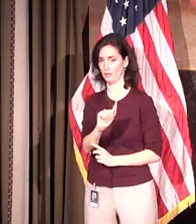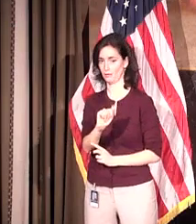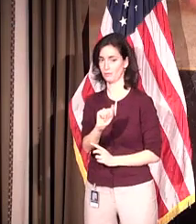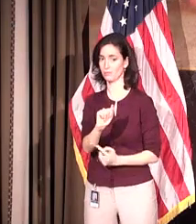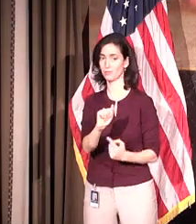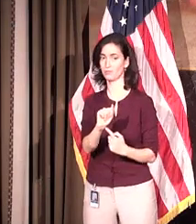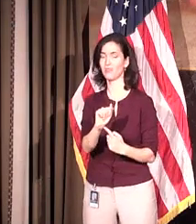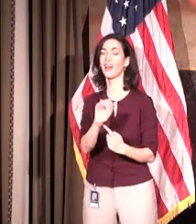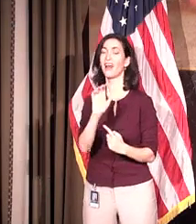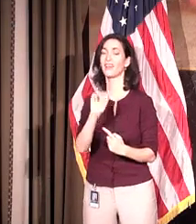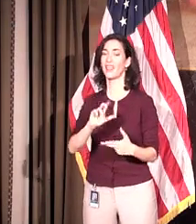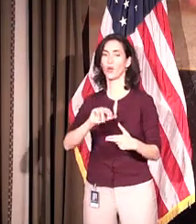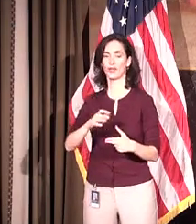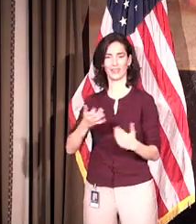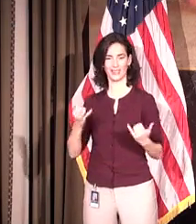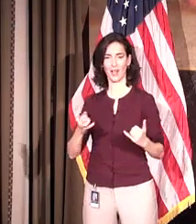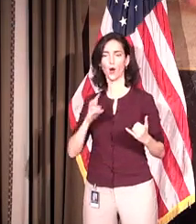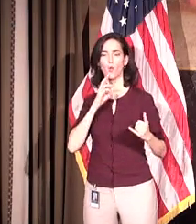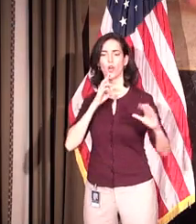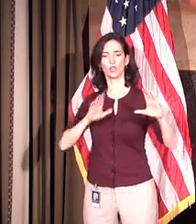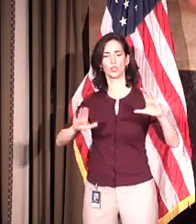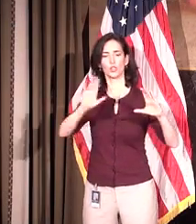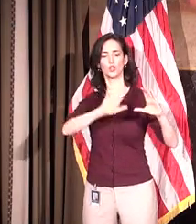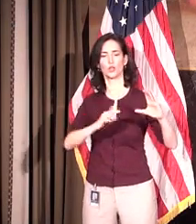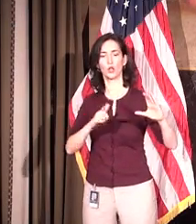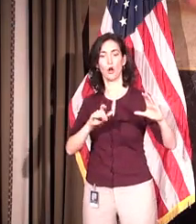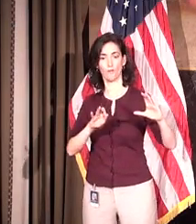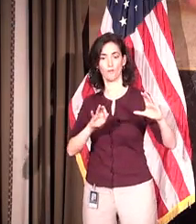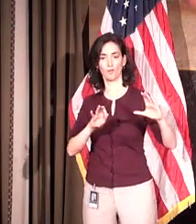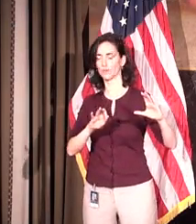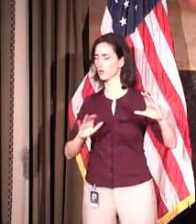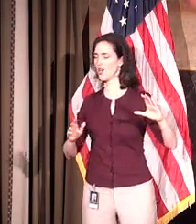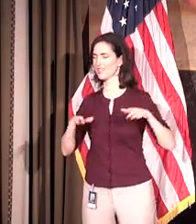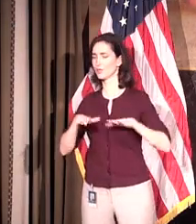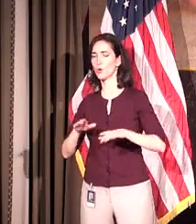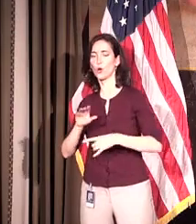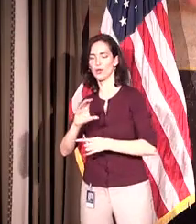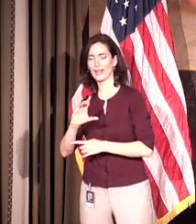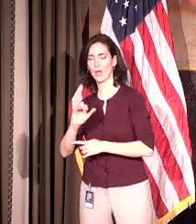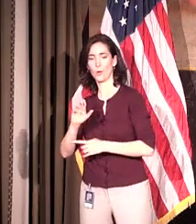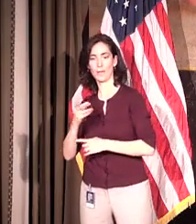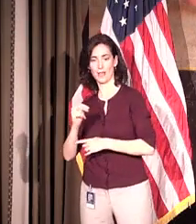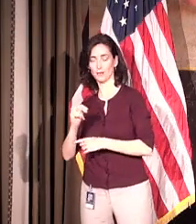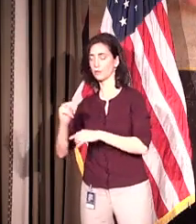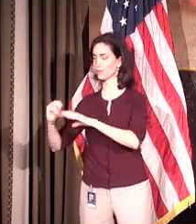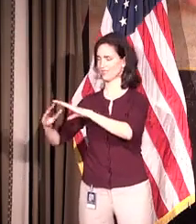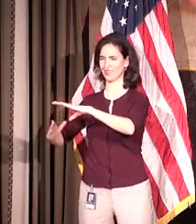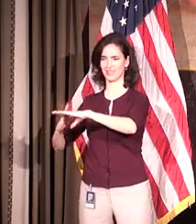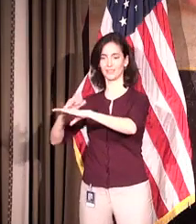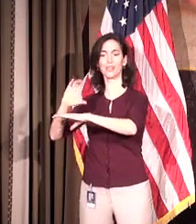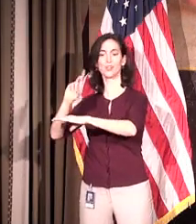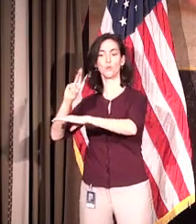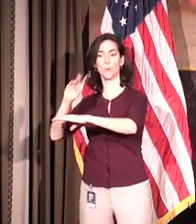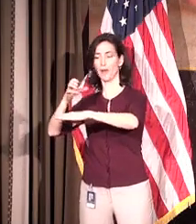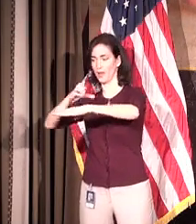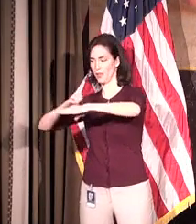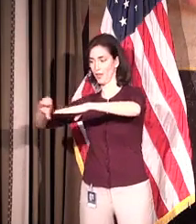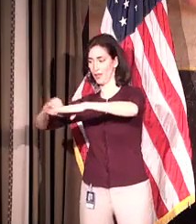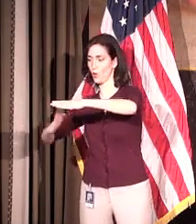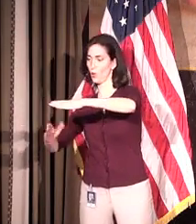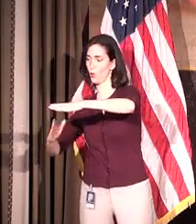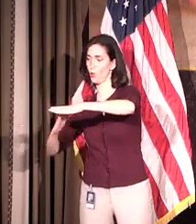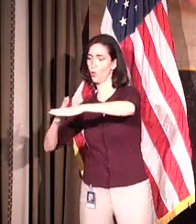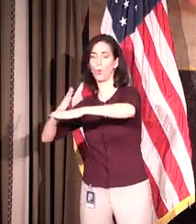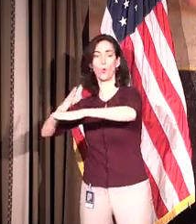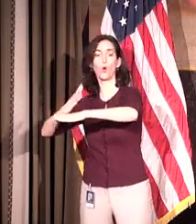move through the Caribbean, across Cuba, and is expected to be in the northern Gulf sometime